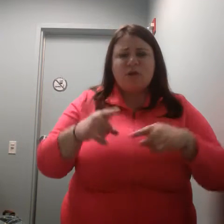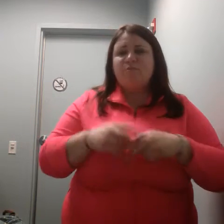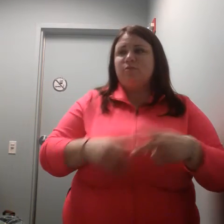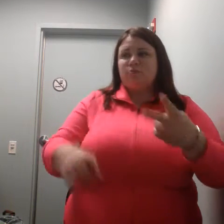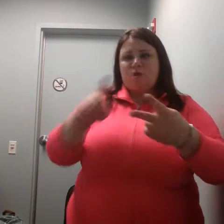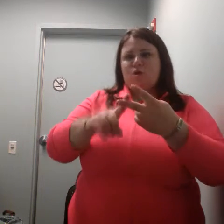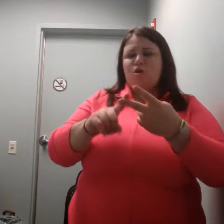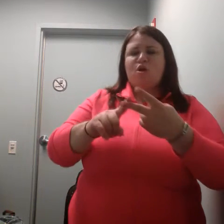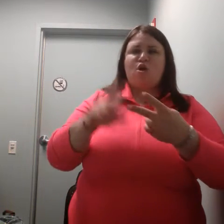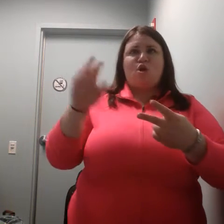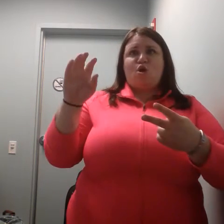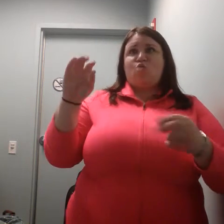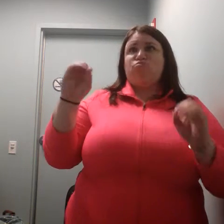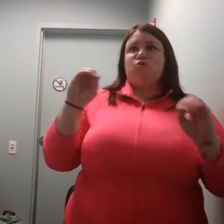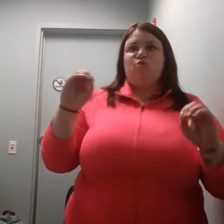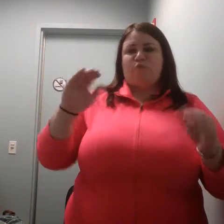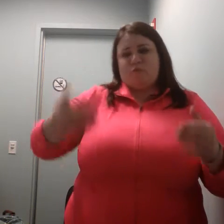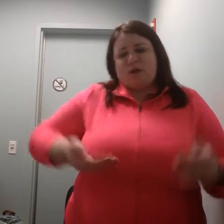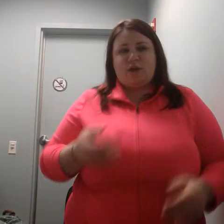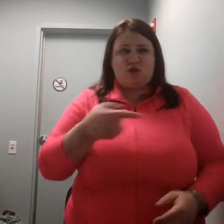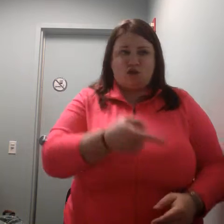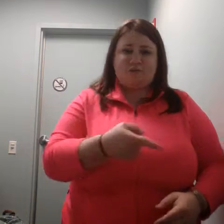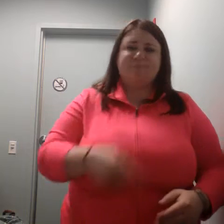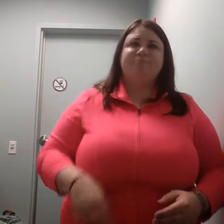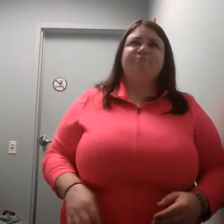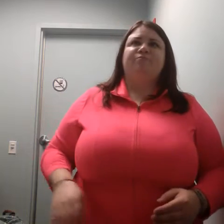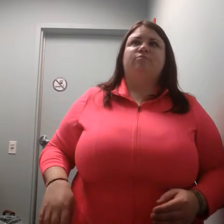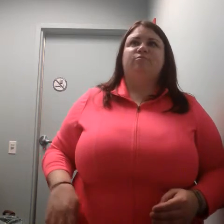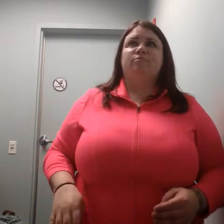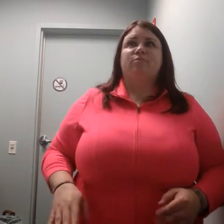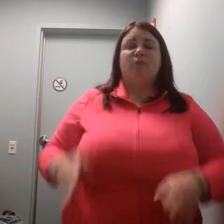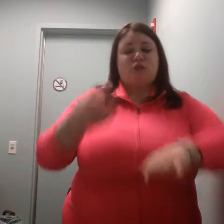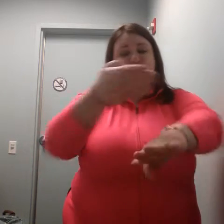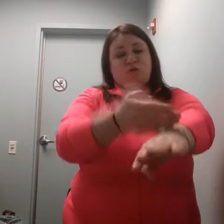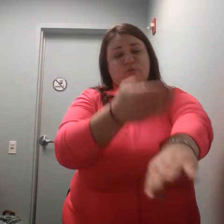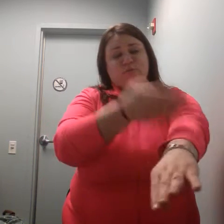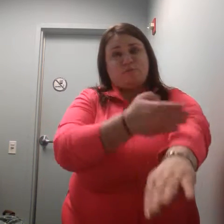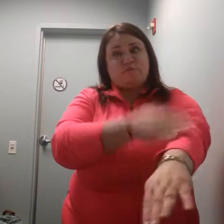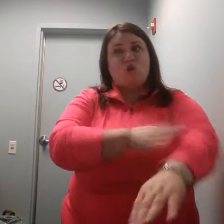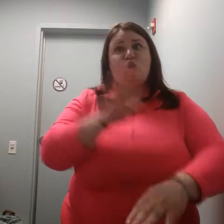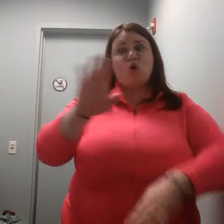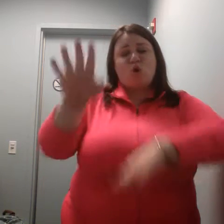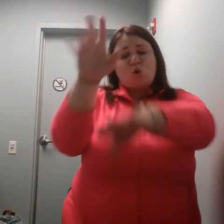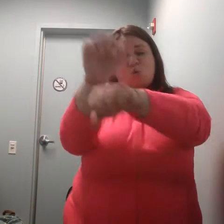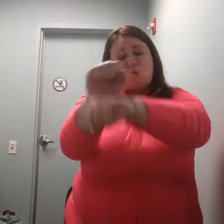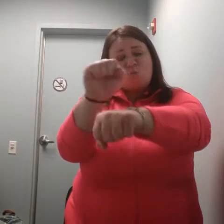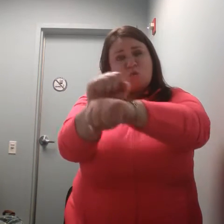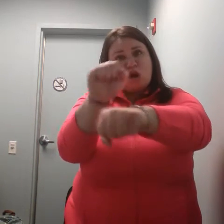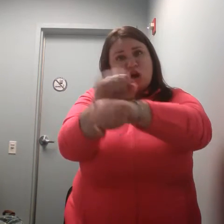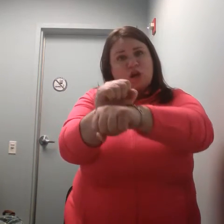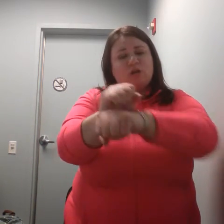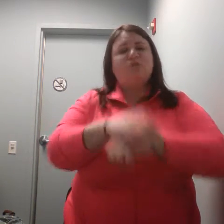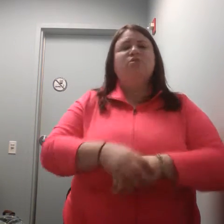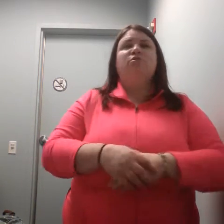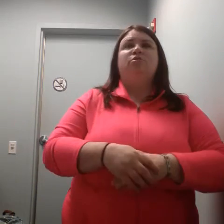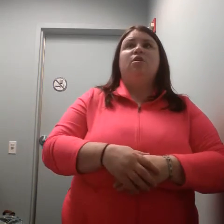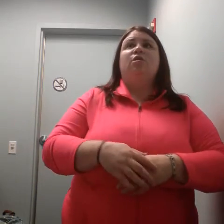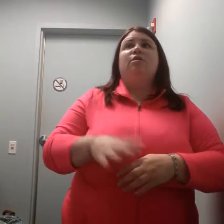going to hire her. Okay, that's just not going to work out. So she can improve the quality of the work she's doing. She also does have the option of joining other people. But